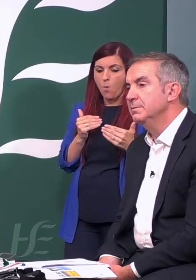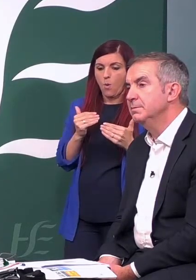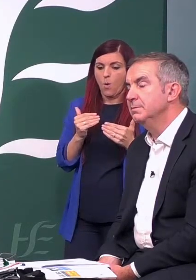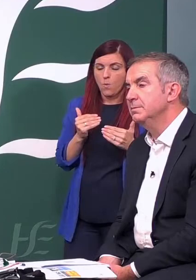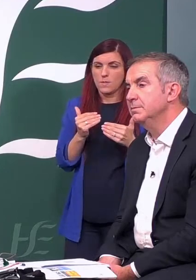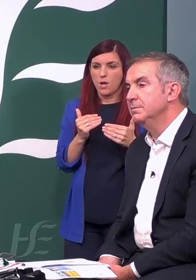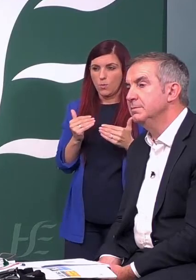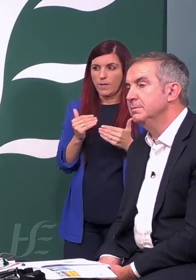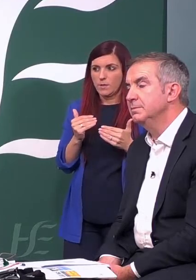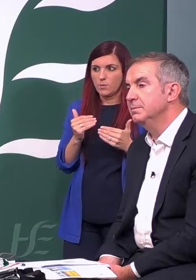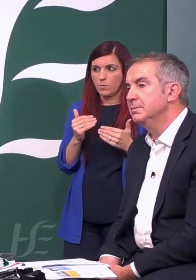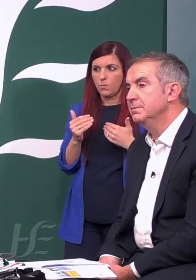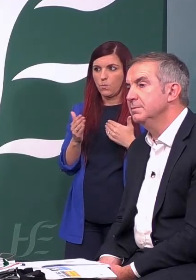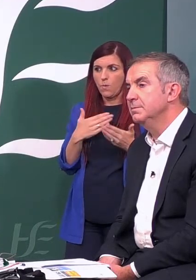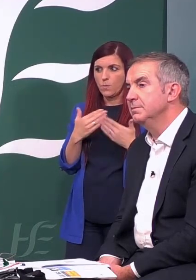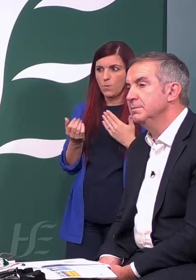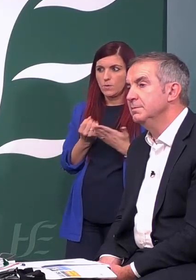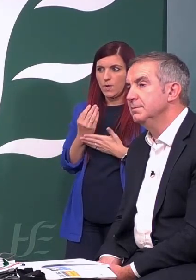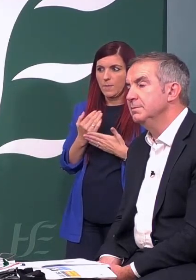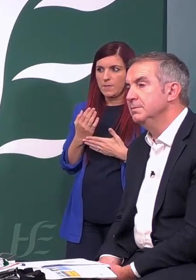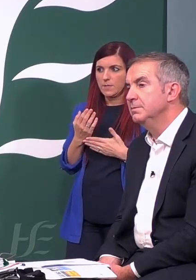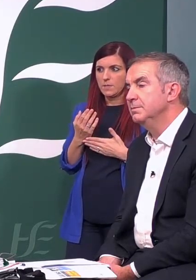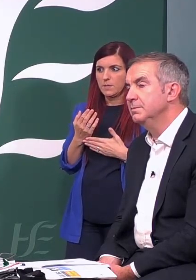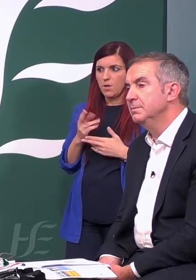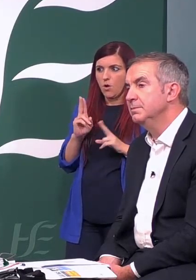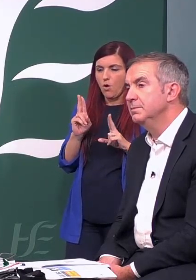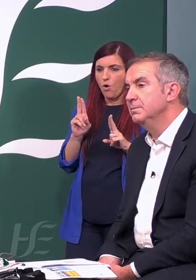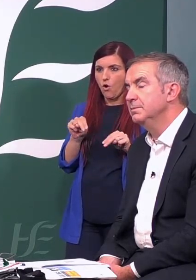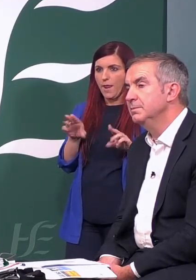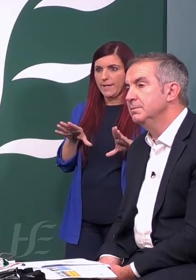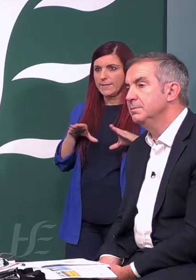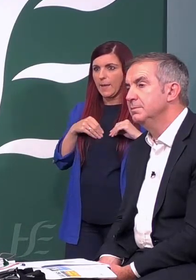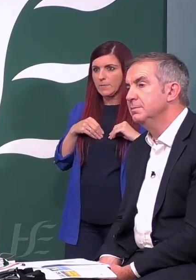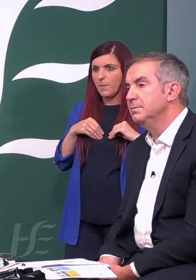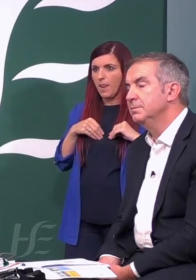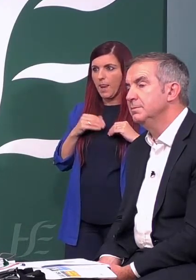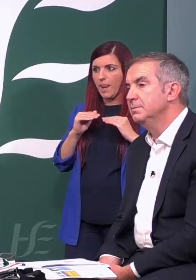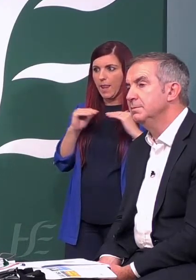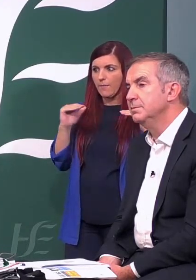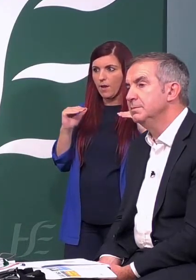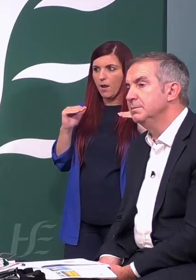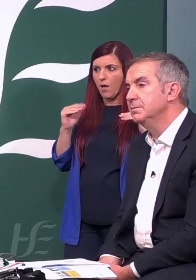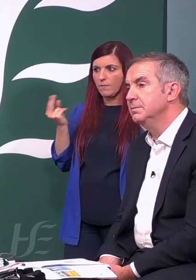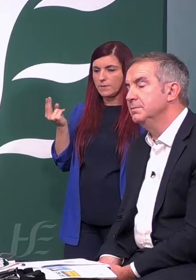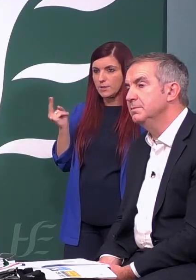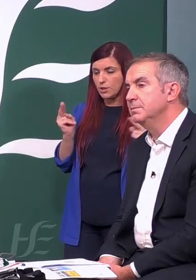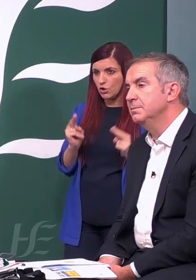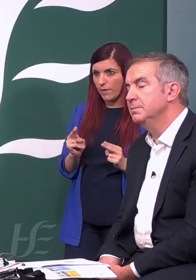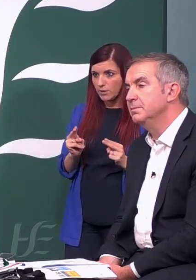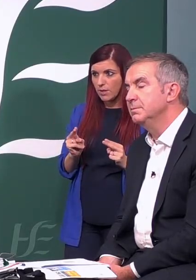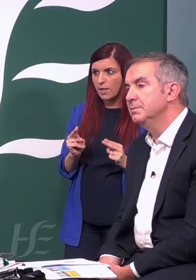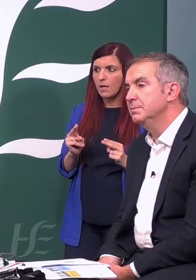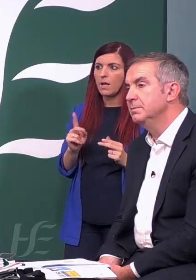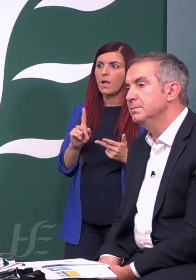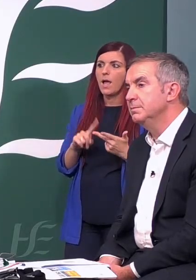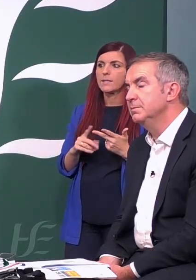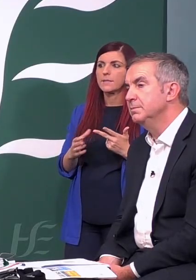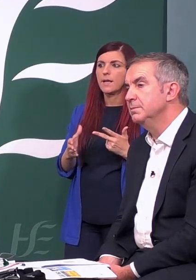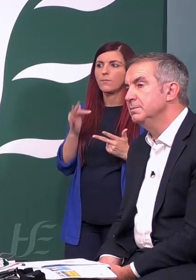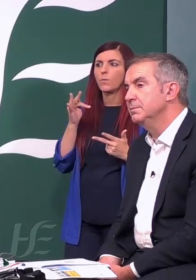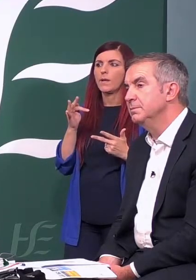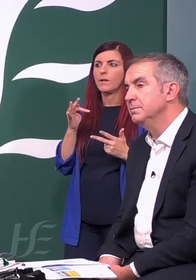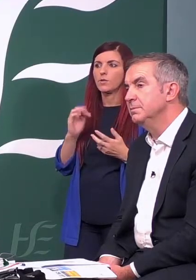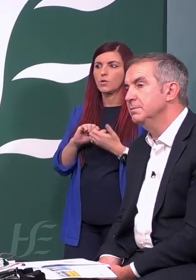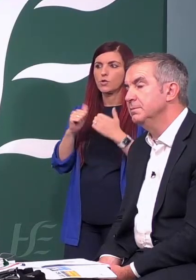as an unacceptable level of deterioration in the service? And do you think that we're at risk of having to change the criteria for testing, or maybe moving back